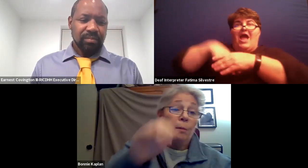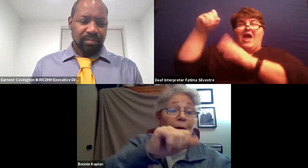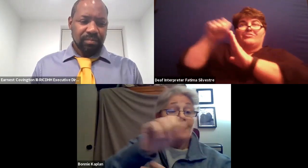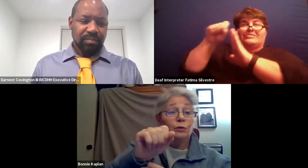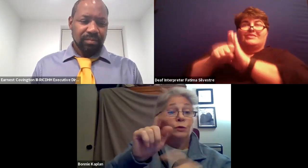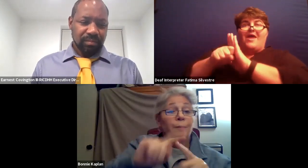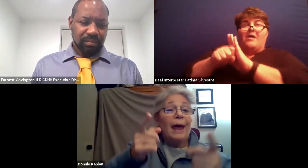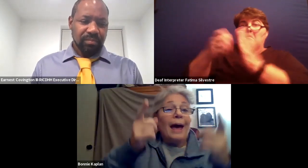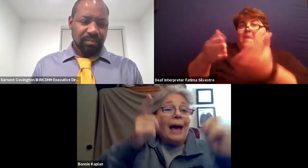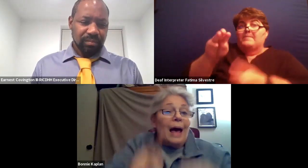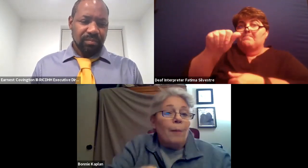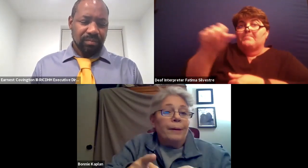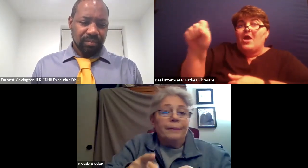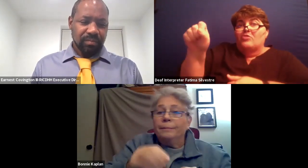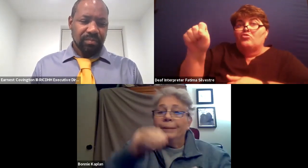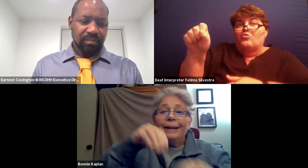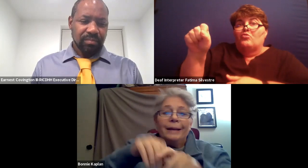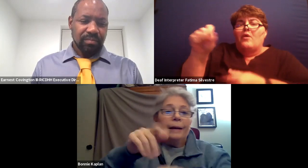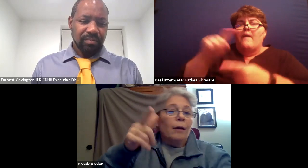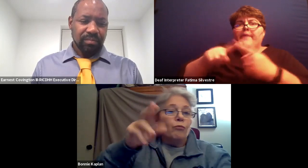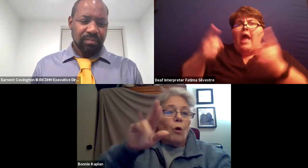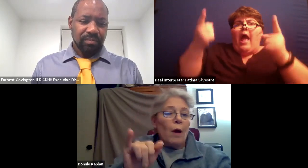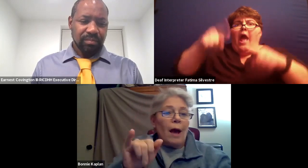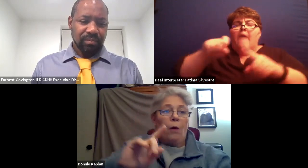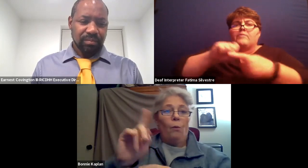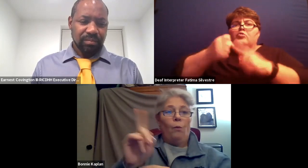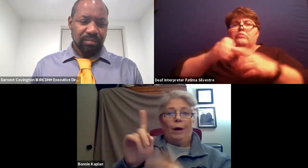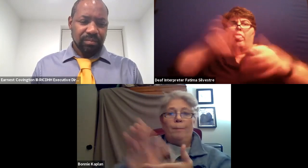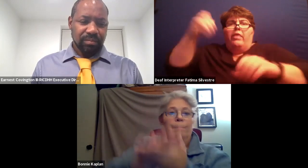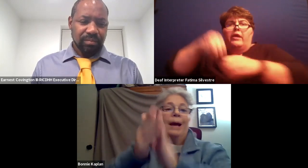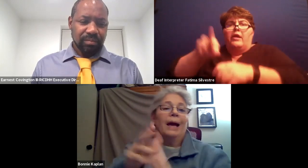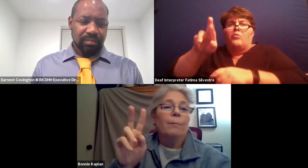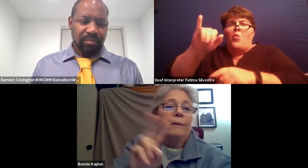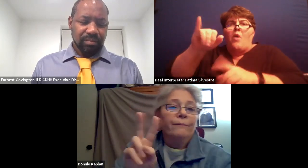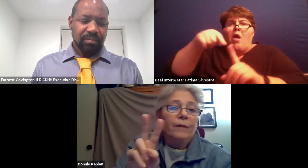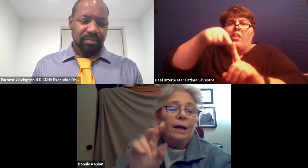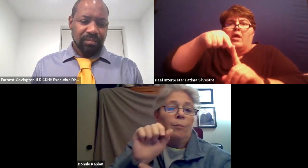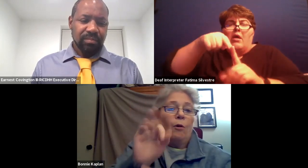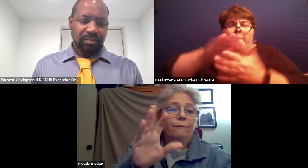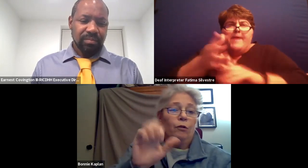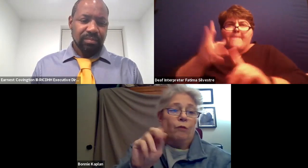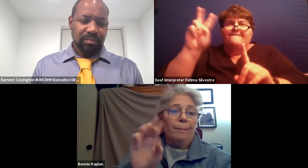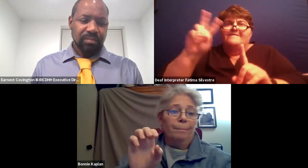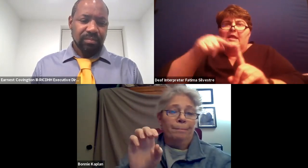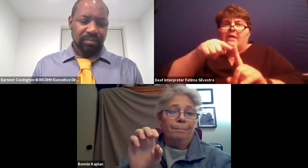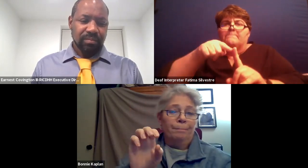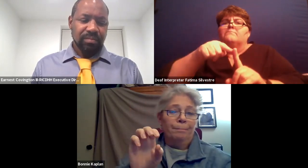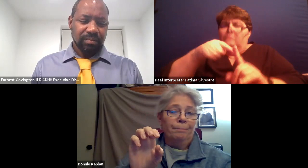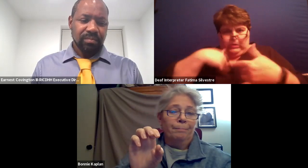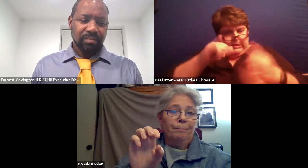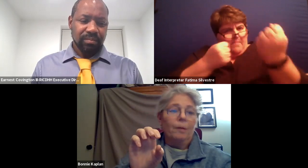out of state. For example, if there's an issue where someone in Rhode